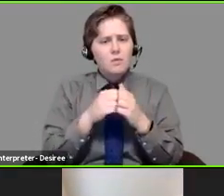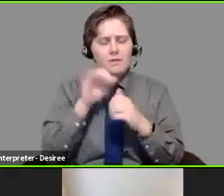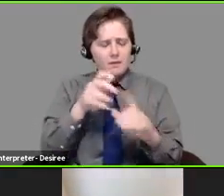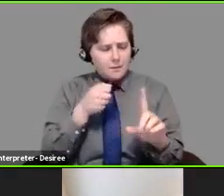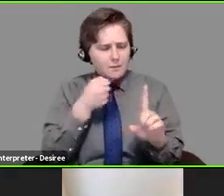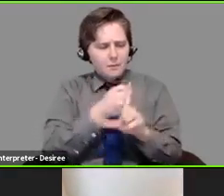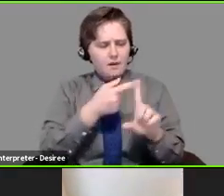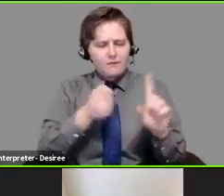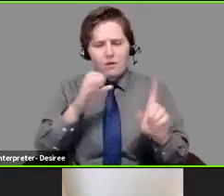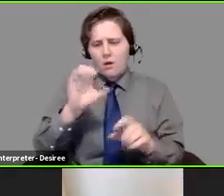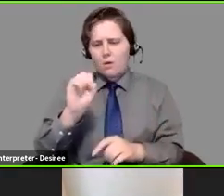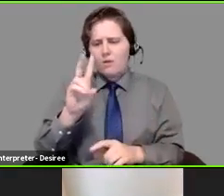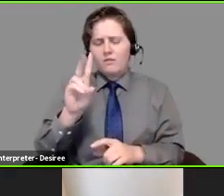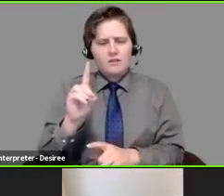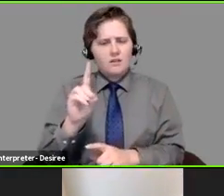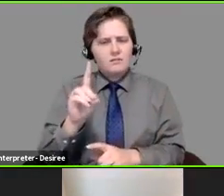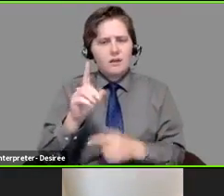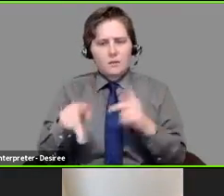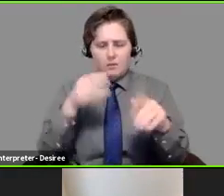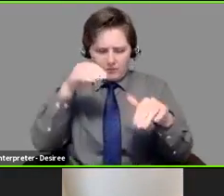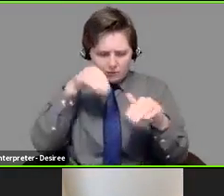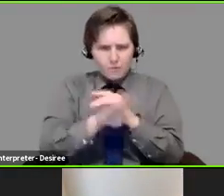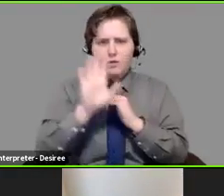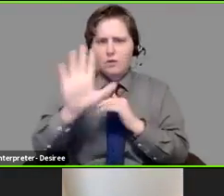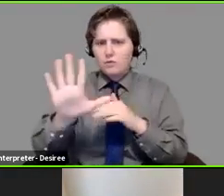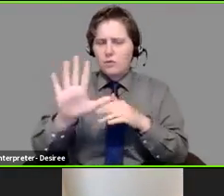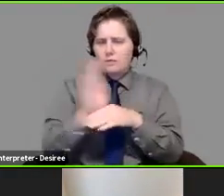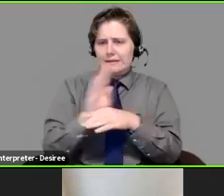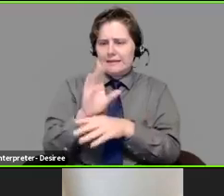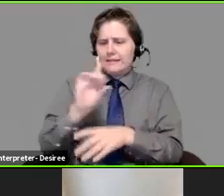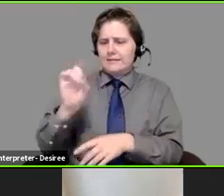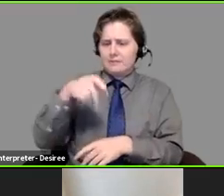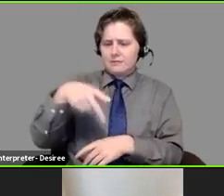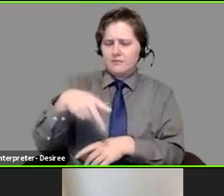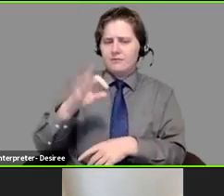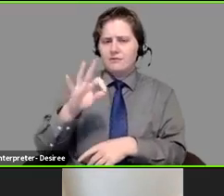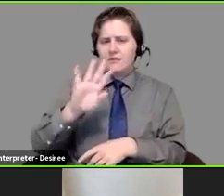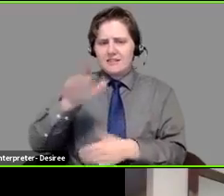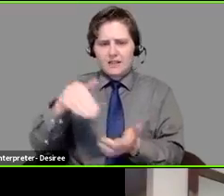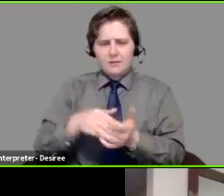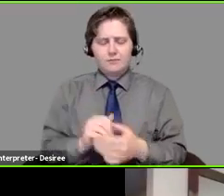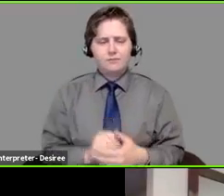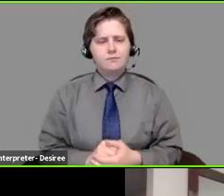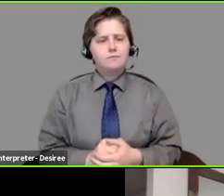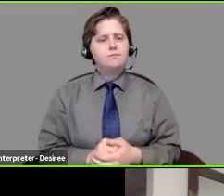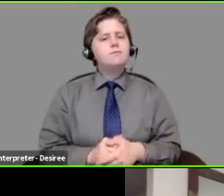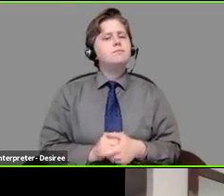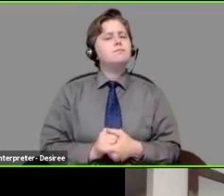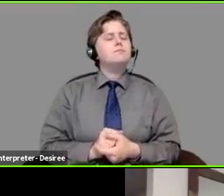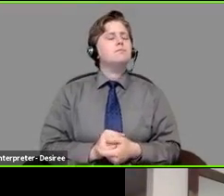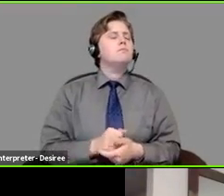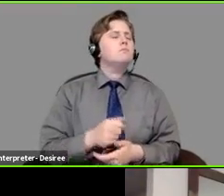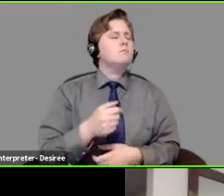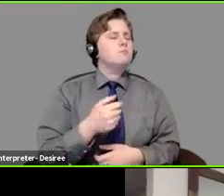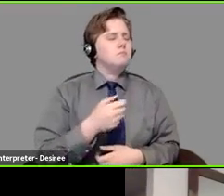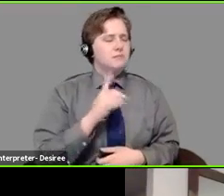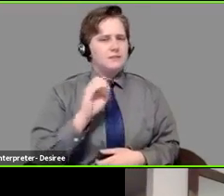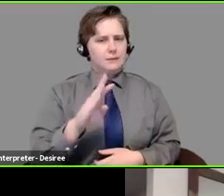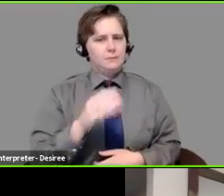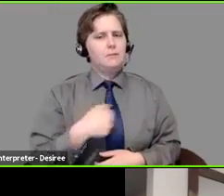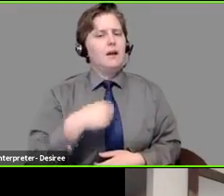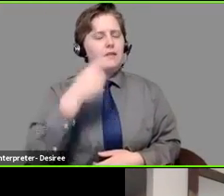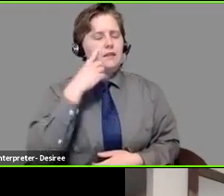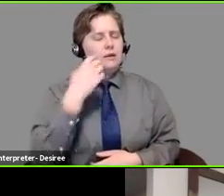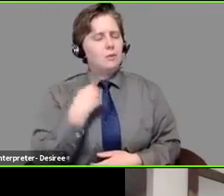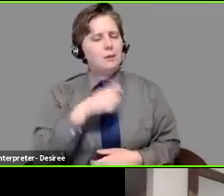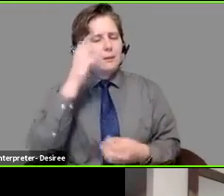of COVID on the folks that are walking in the door at Zeph Center? So I think we have to think about some of the